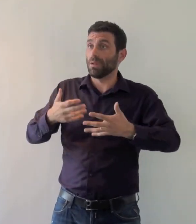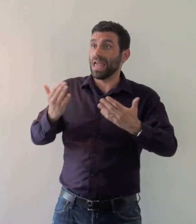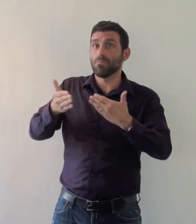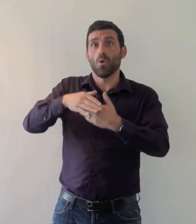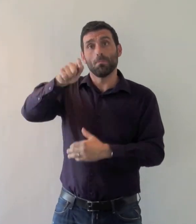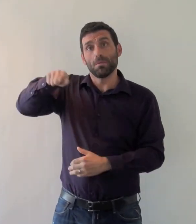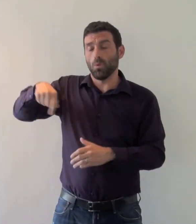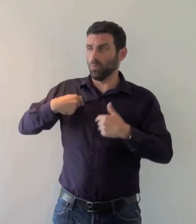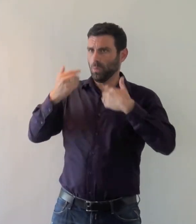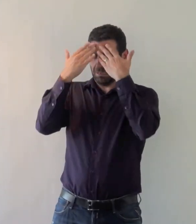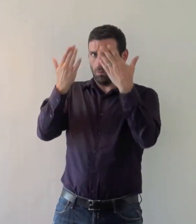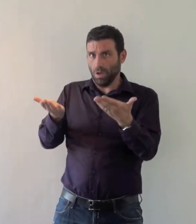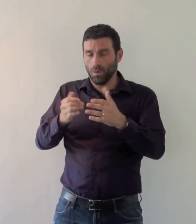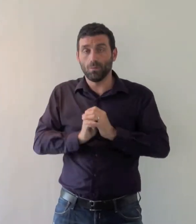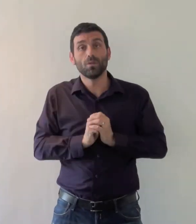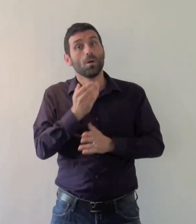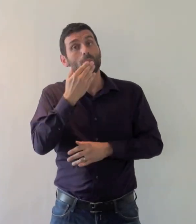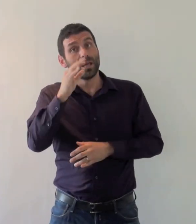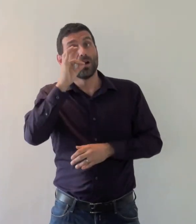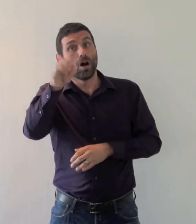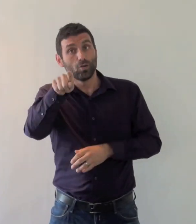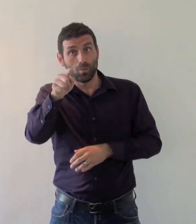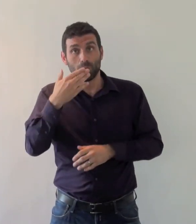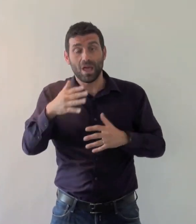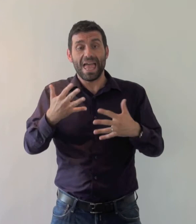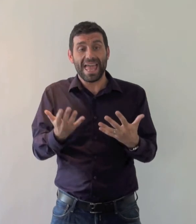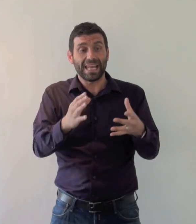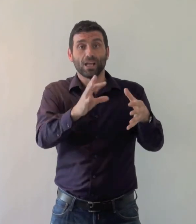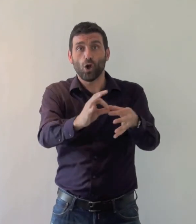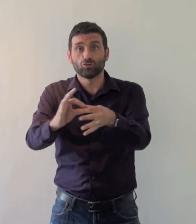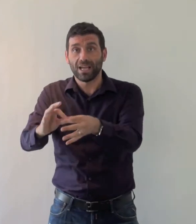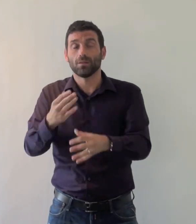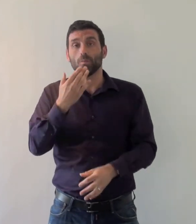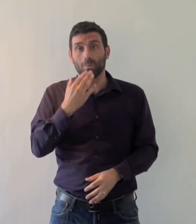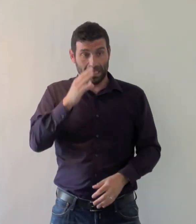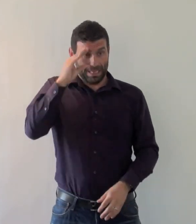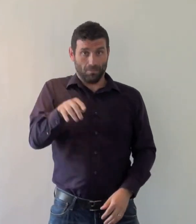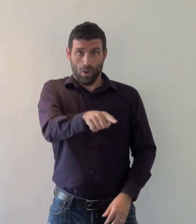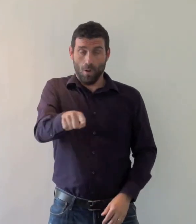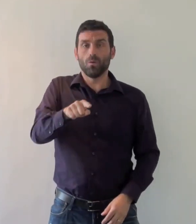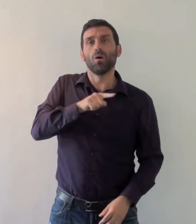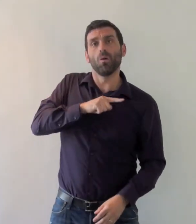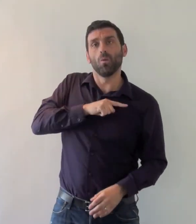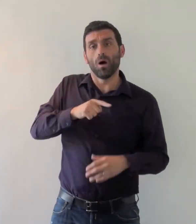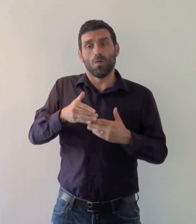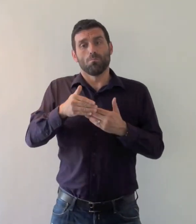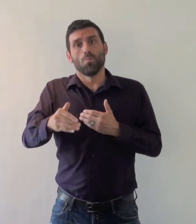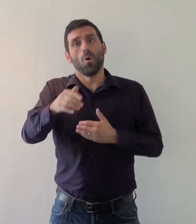but are always open to working with more people. So we'd like to ask you if you have any contacts or people that